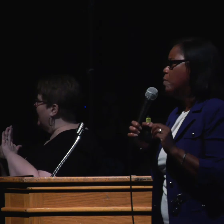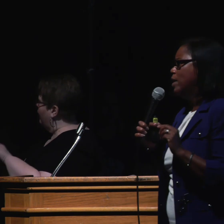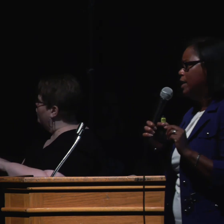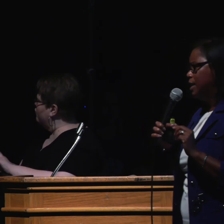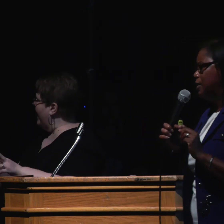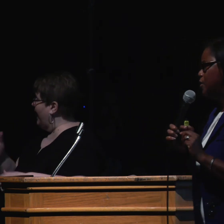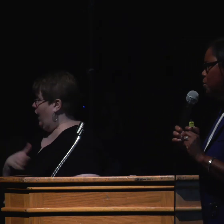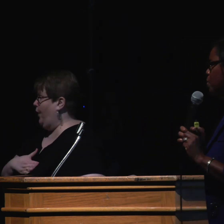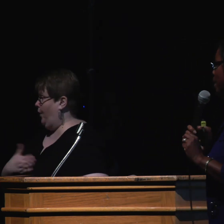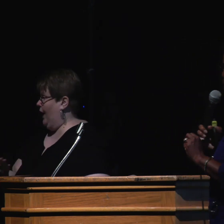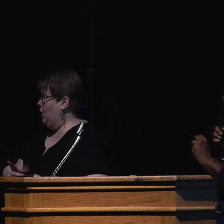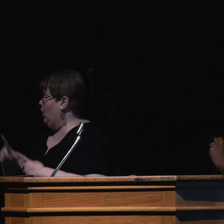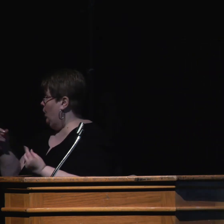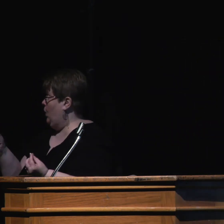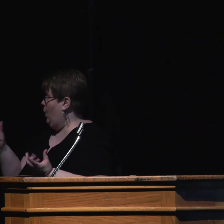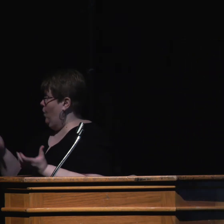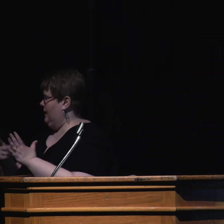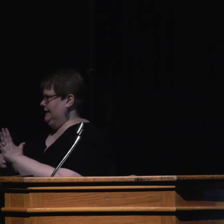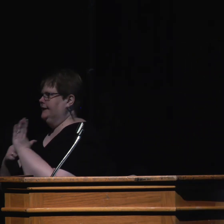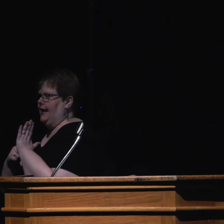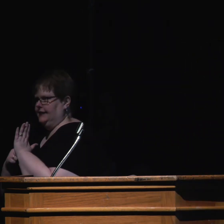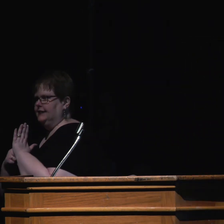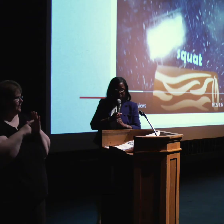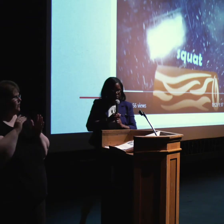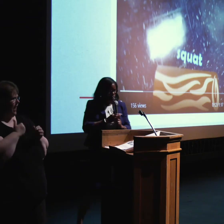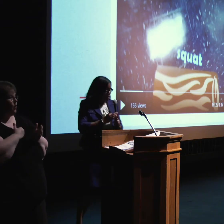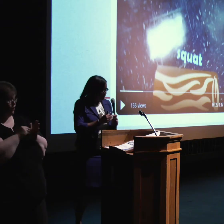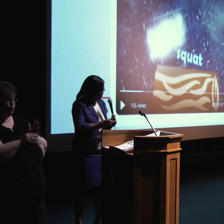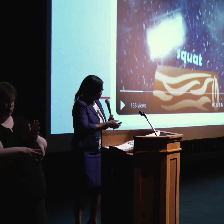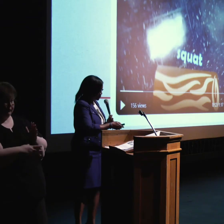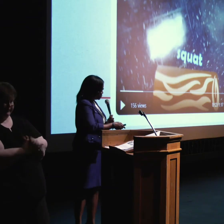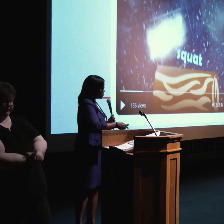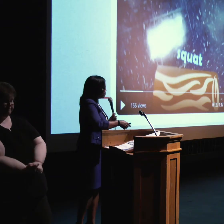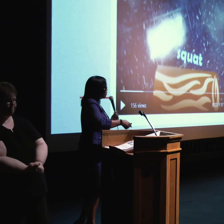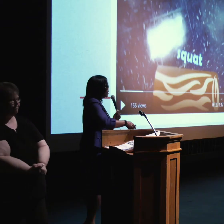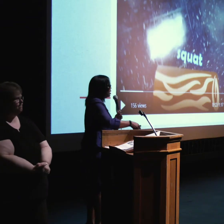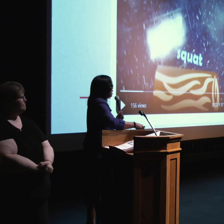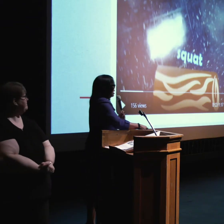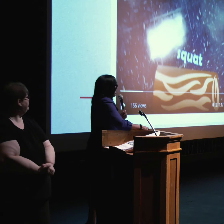ready and willing to do what it takes for our students.